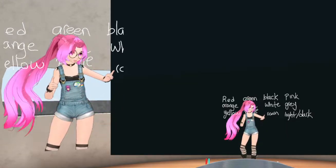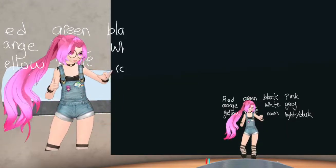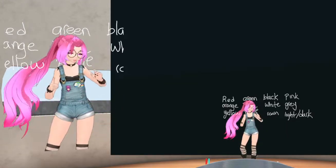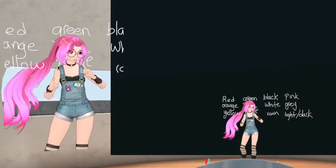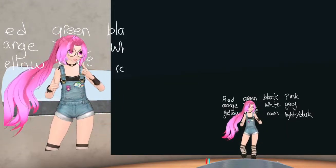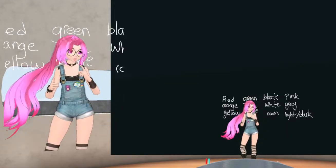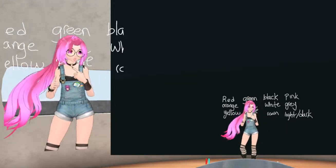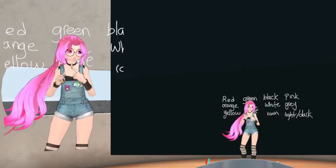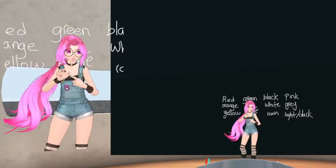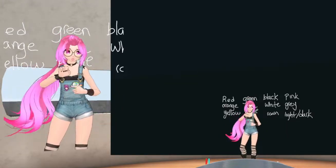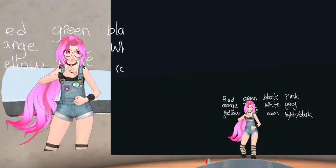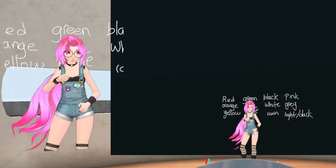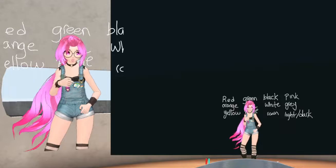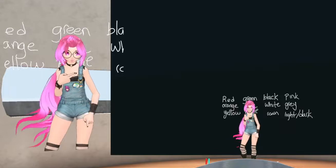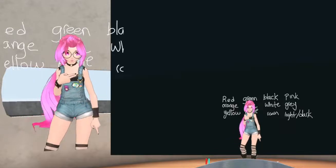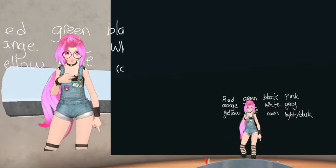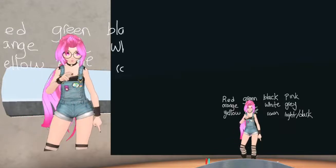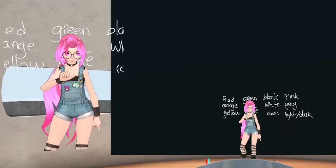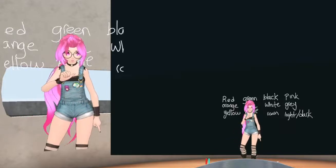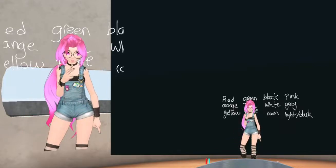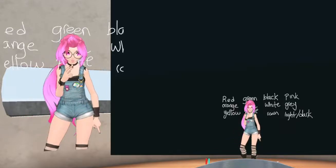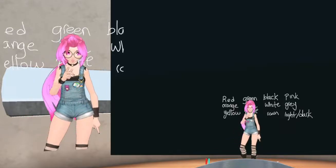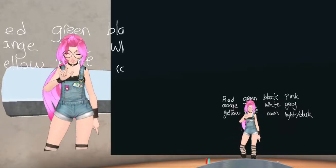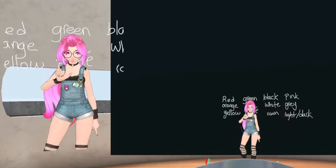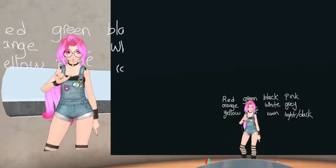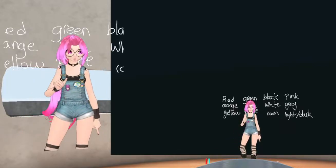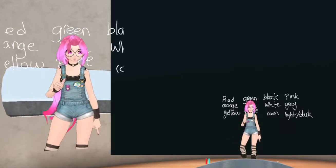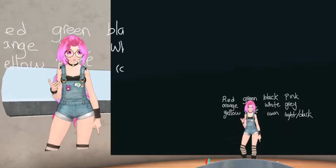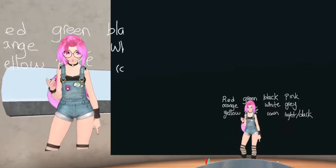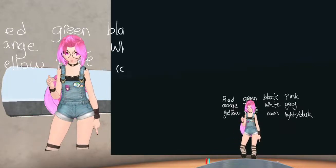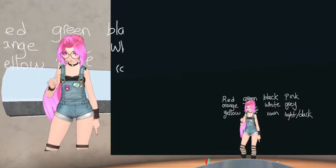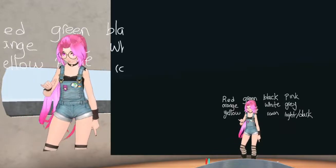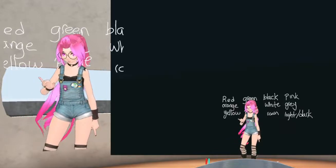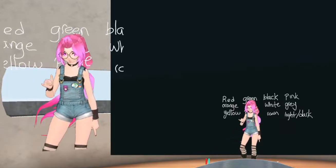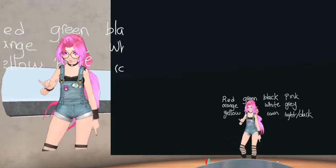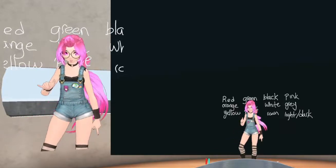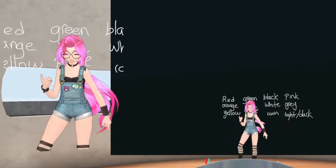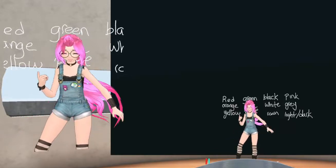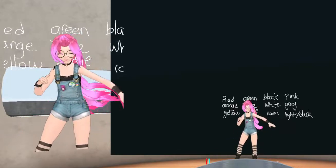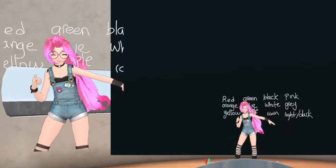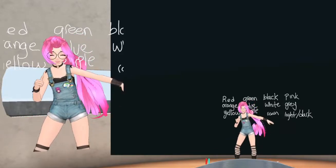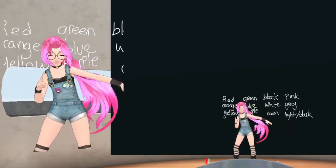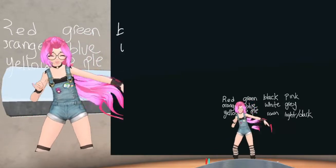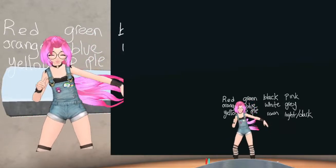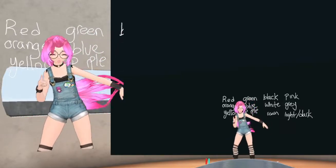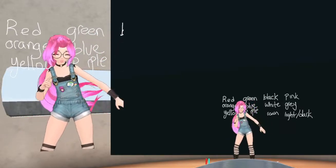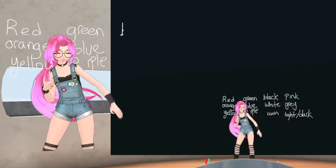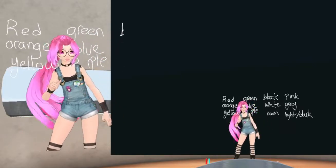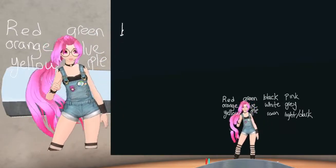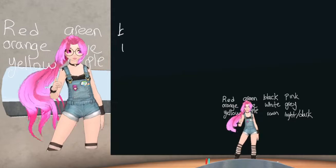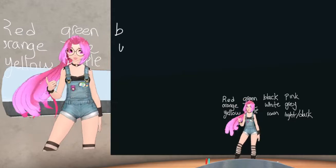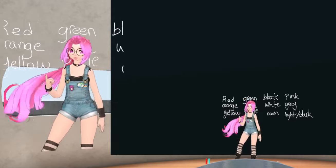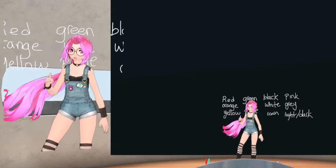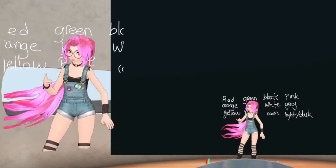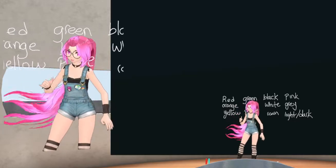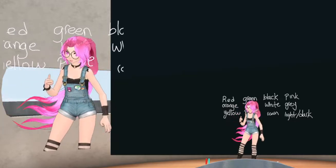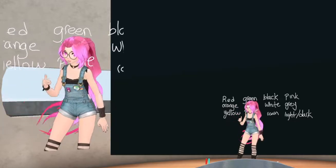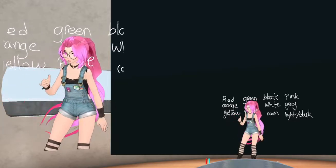like me, you might recognize this as like shaka, but that's not what it means. Shaka.